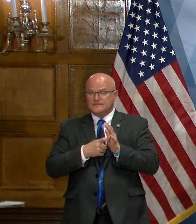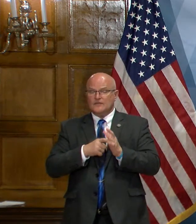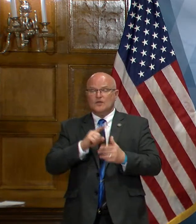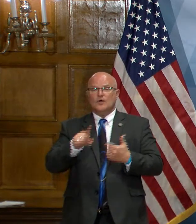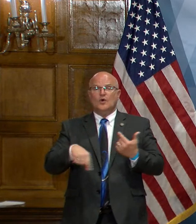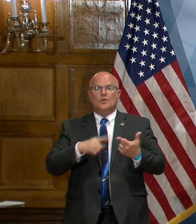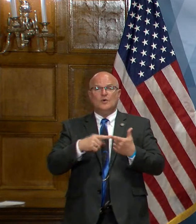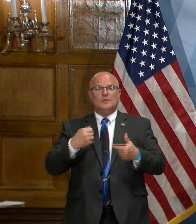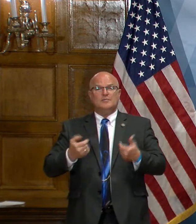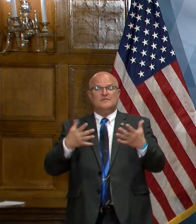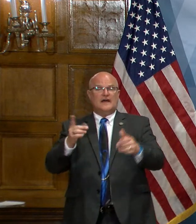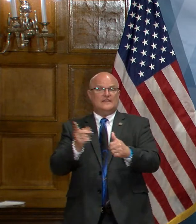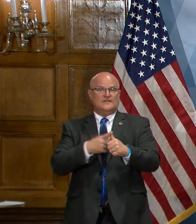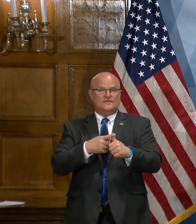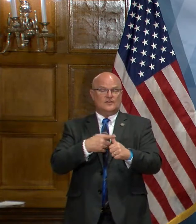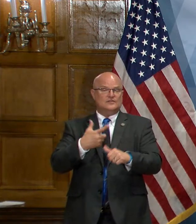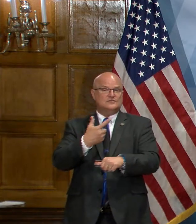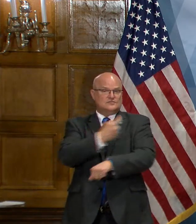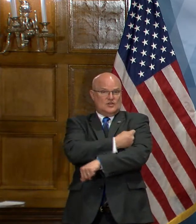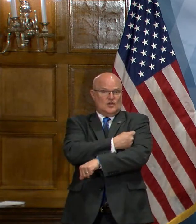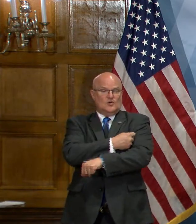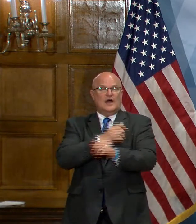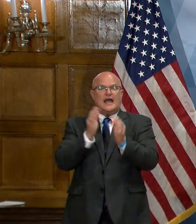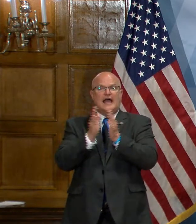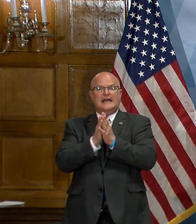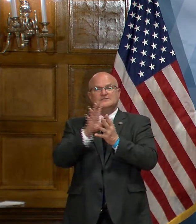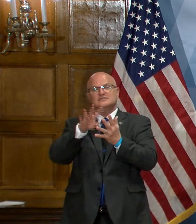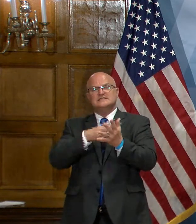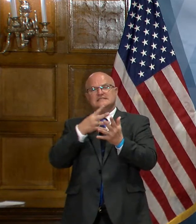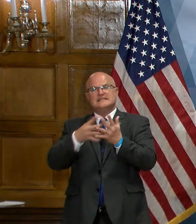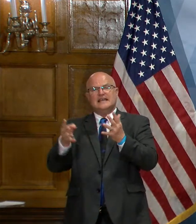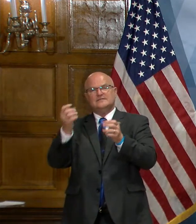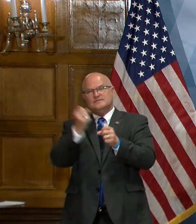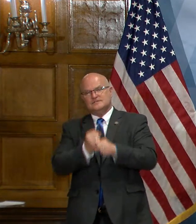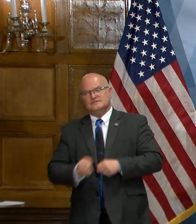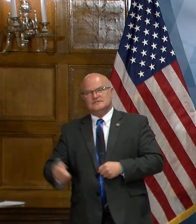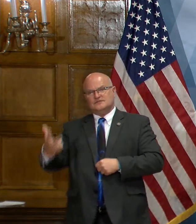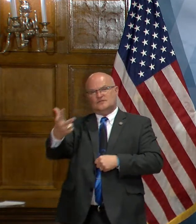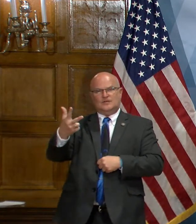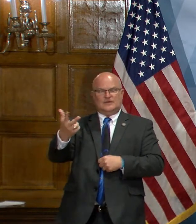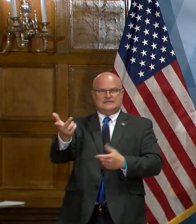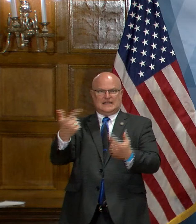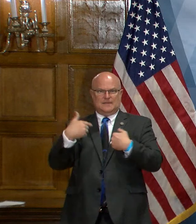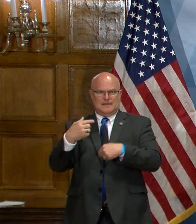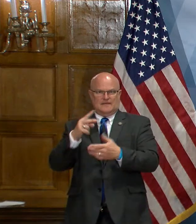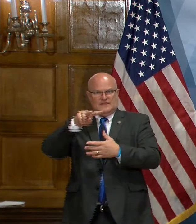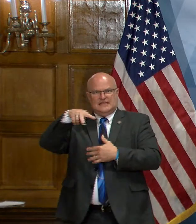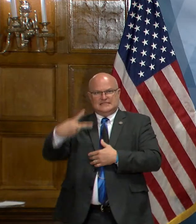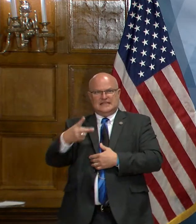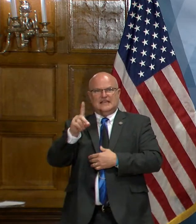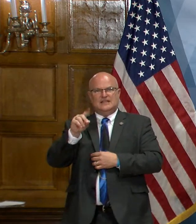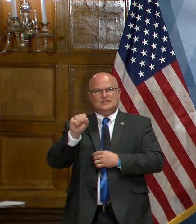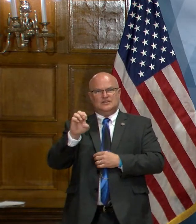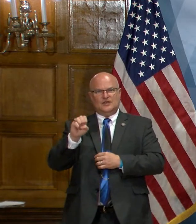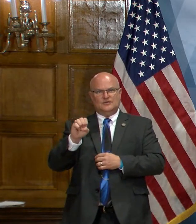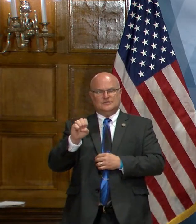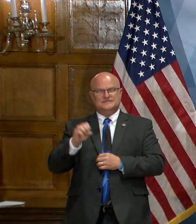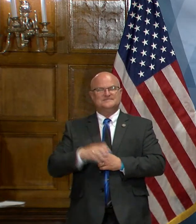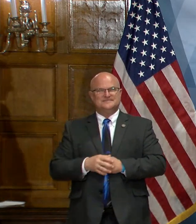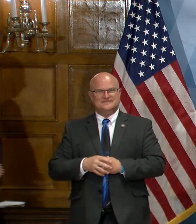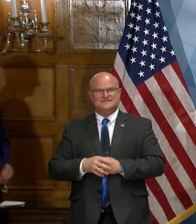we provide that first dose, we'll also be asking you to schedule an appointment for your second dose at those local health